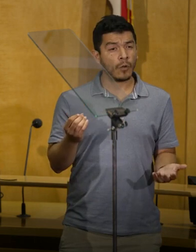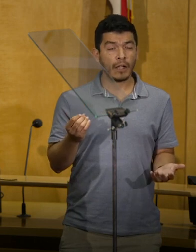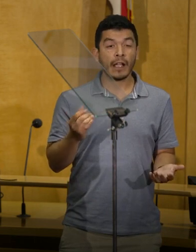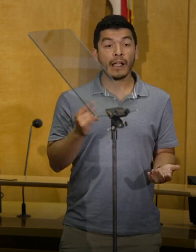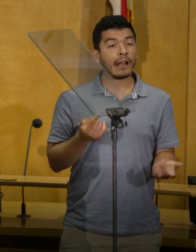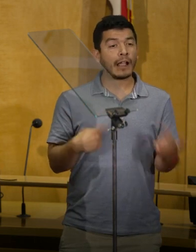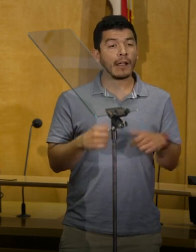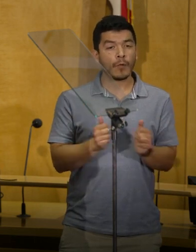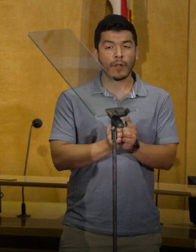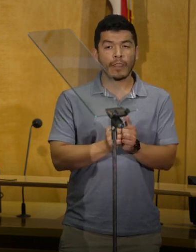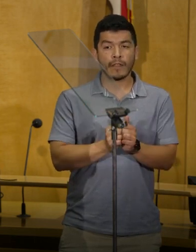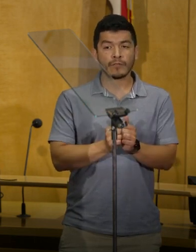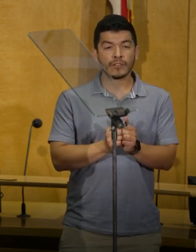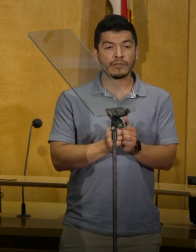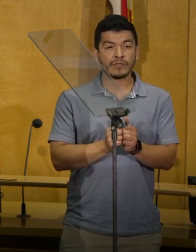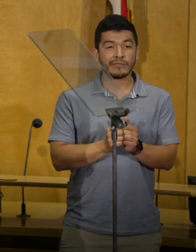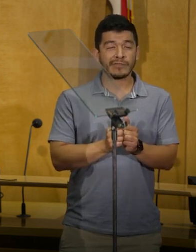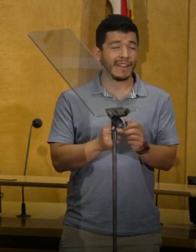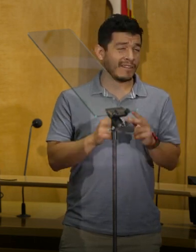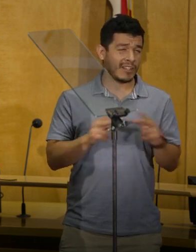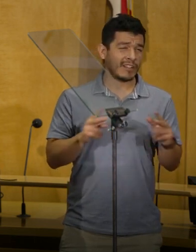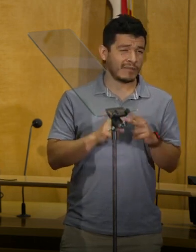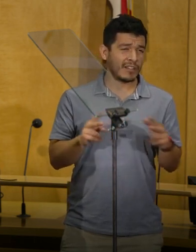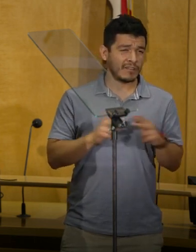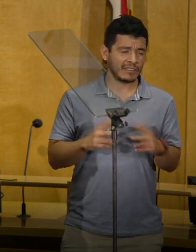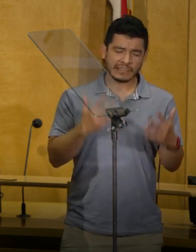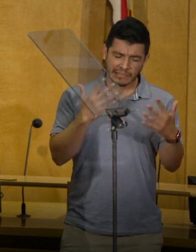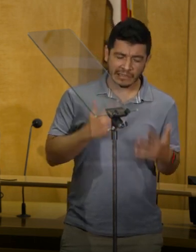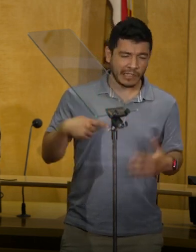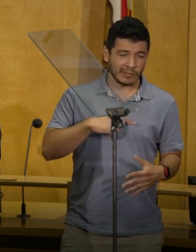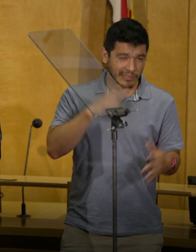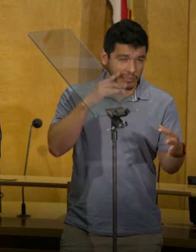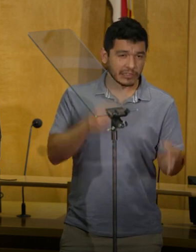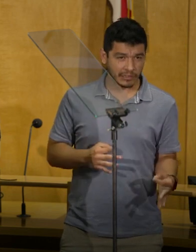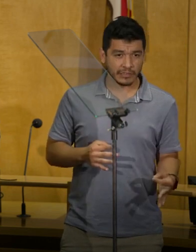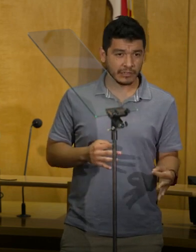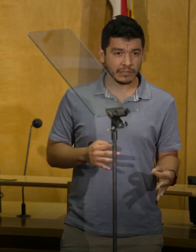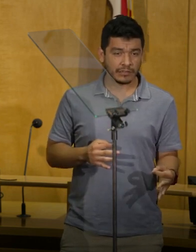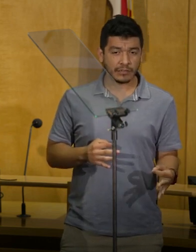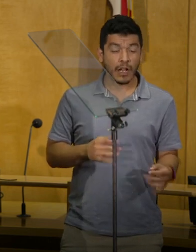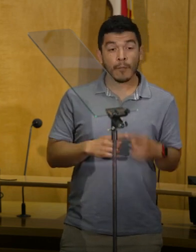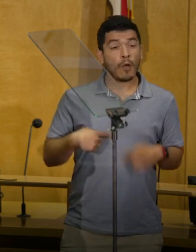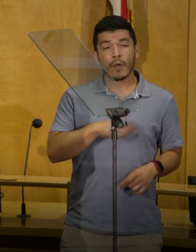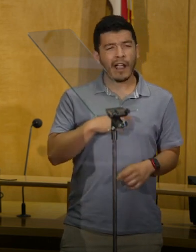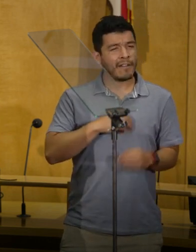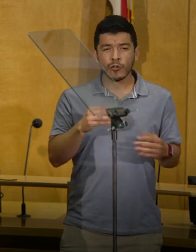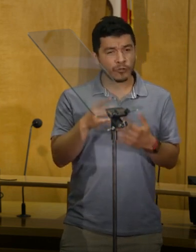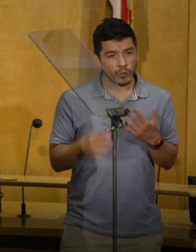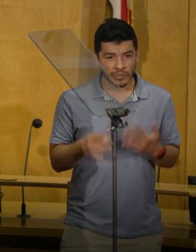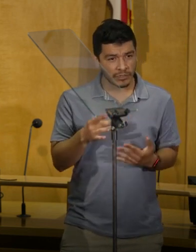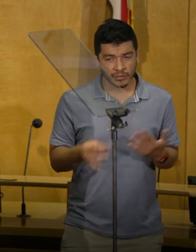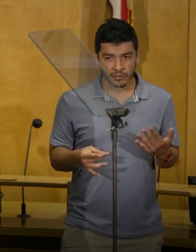it came with great sadness that we came to this crossroads, but we had no